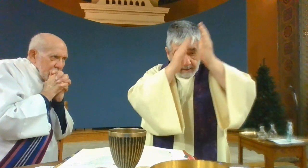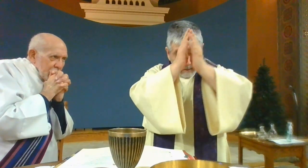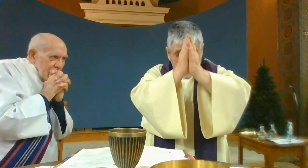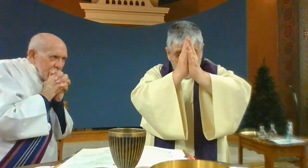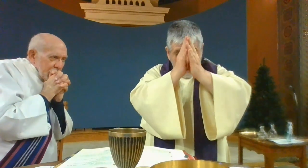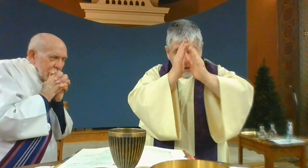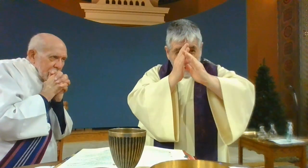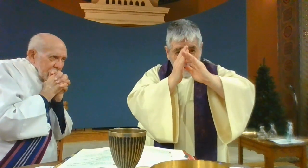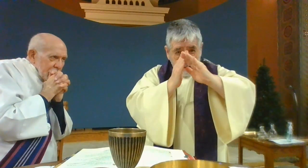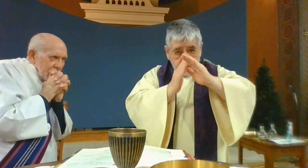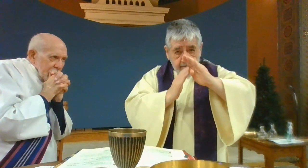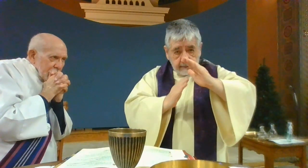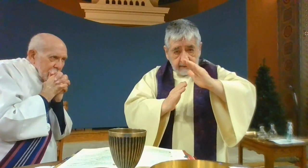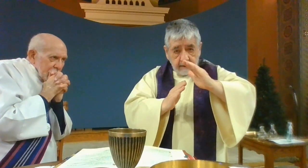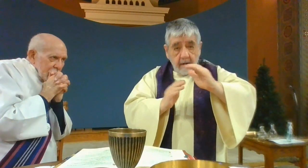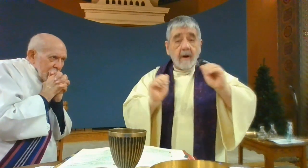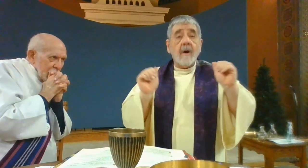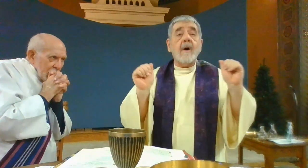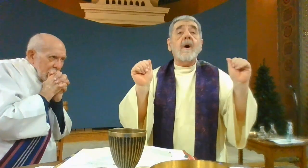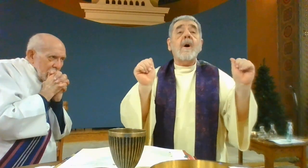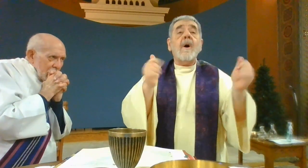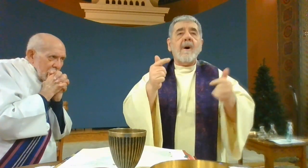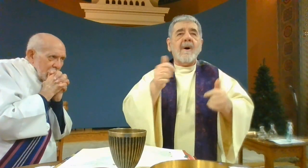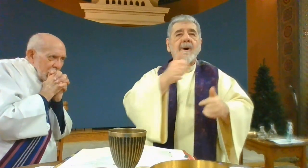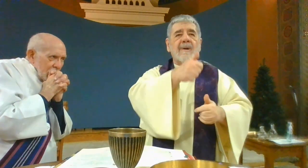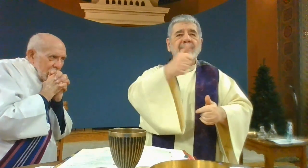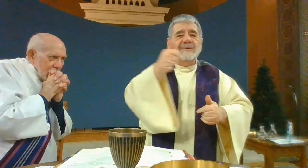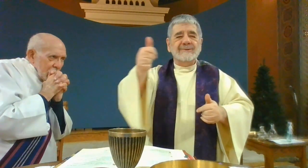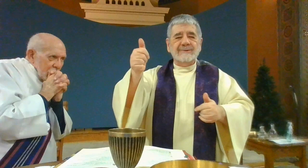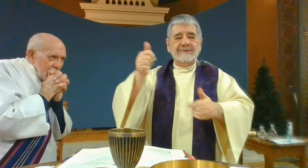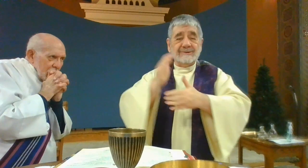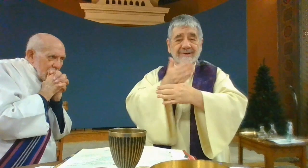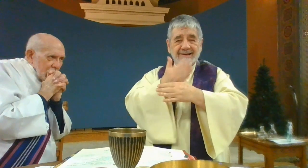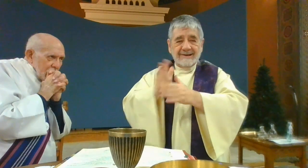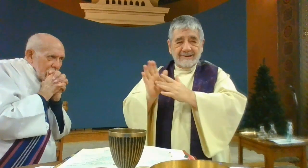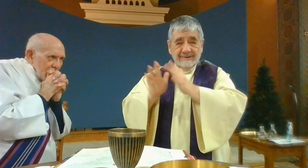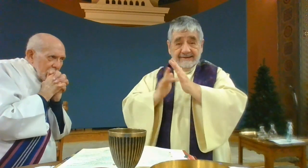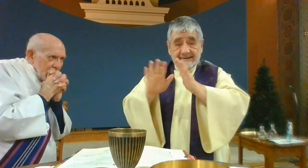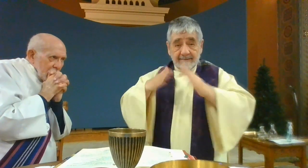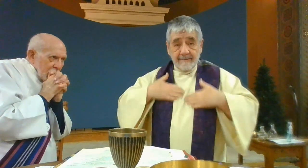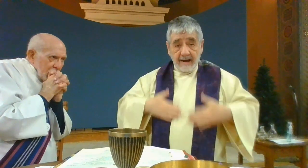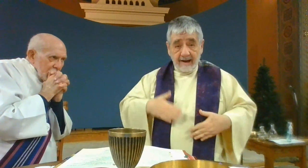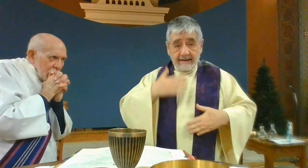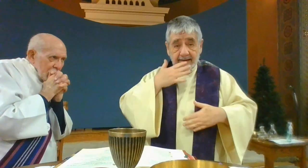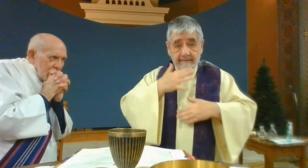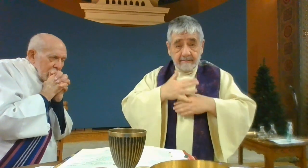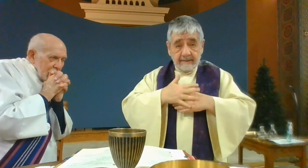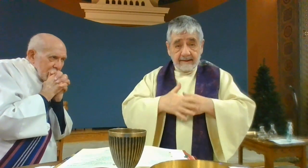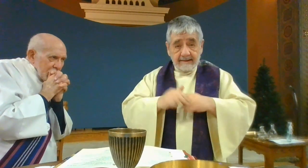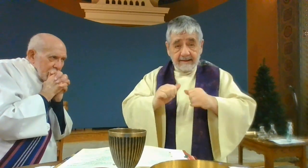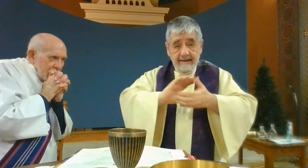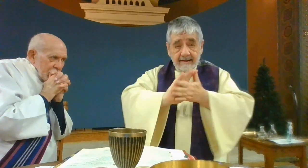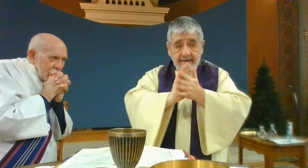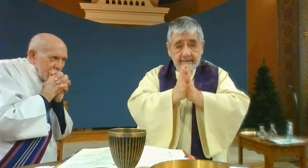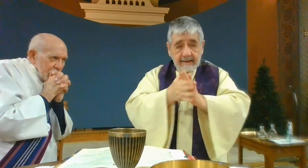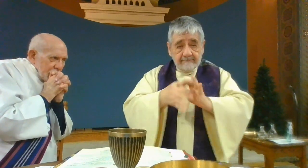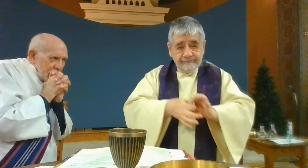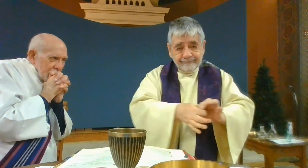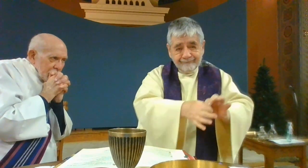Humbly we pray that by partaking of the body and blood of Christ we may be gathered